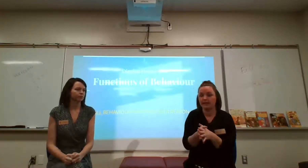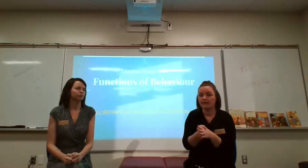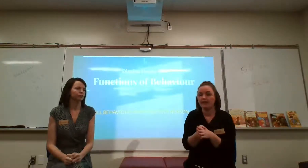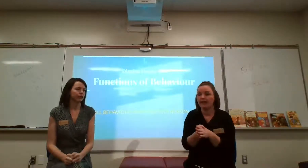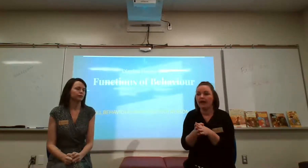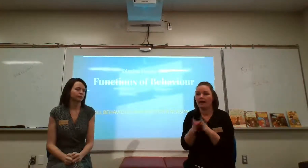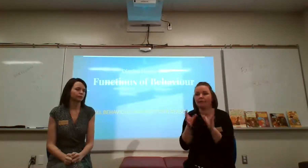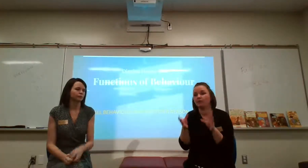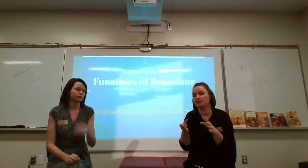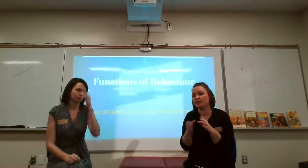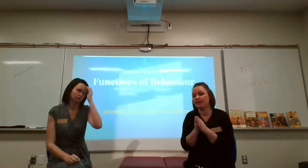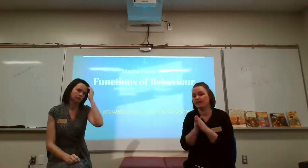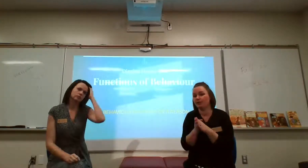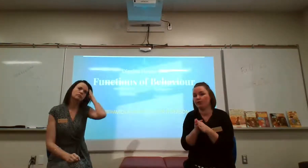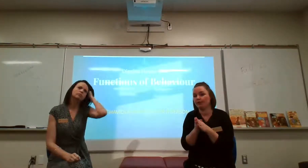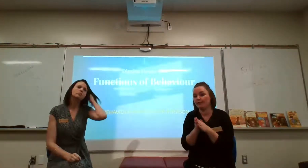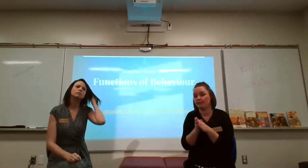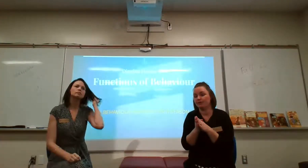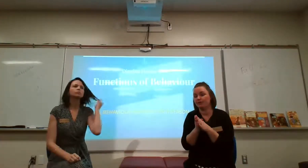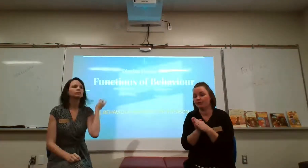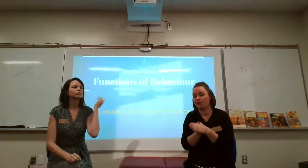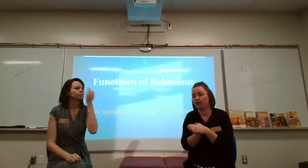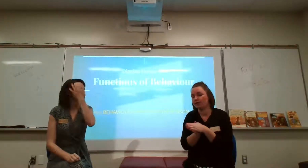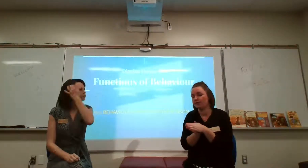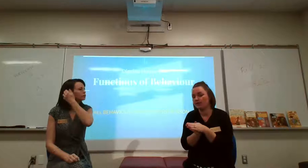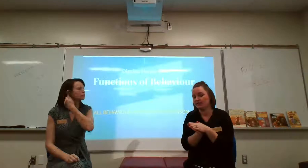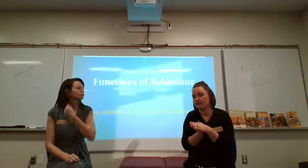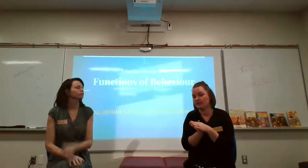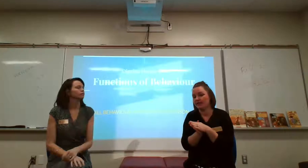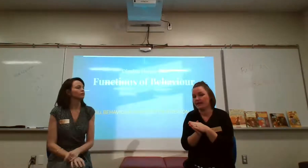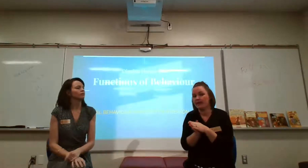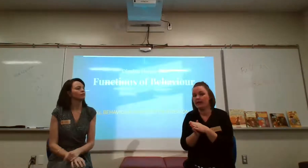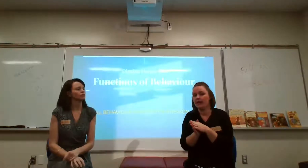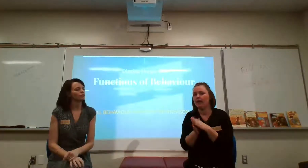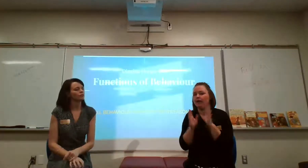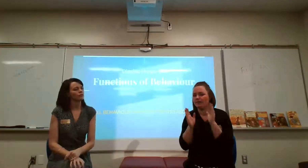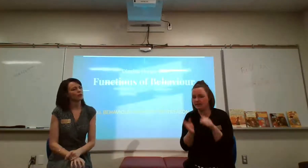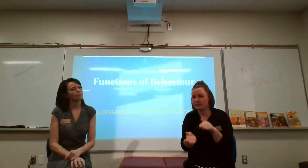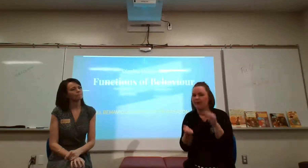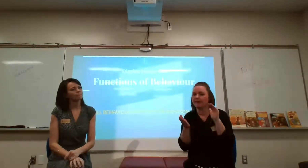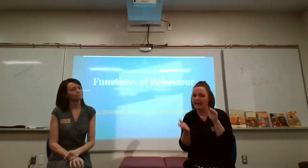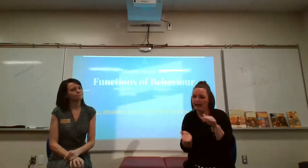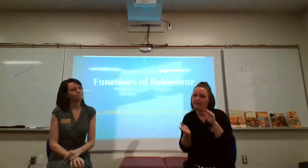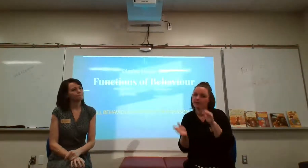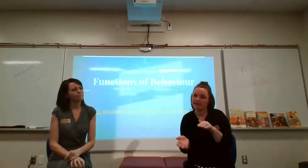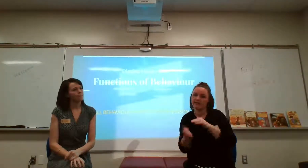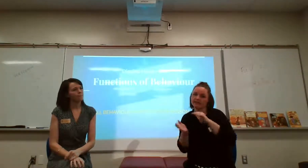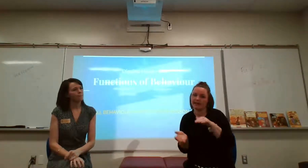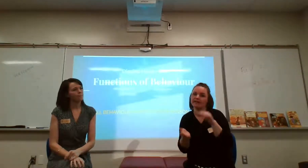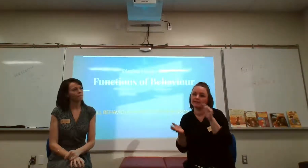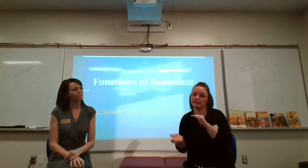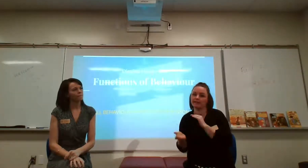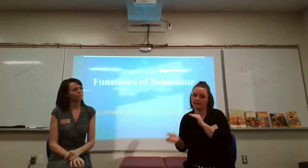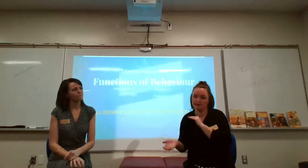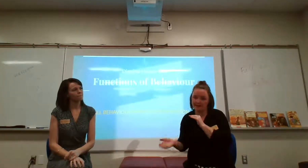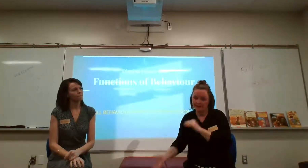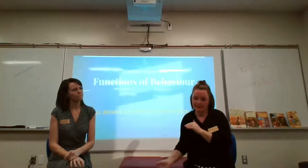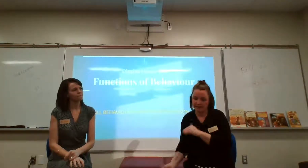this, but we're just kind of giving you an example. So when you're looking at the different examples, think, okay, if this was happening every single day and someone was here to take data for